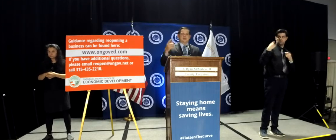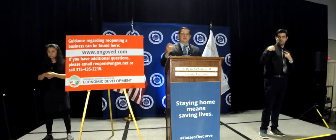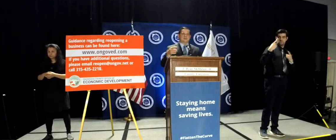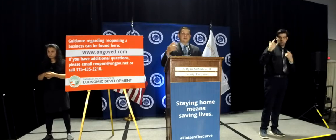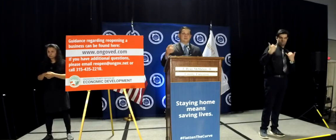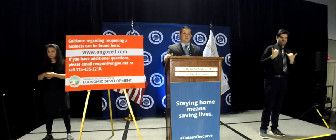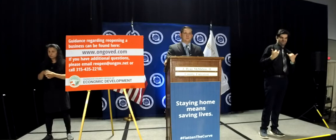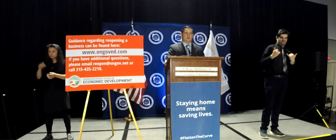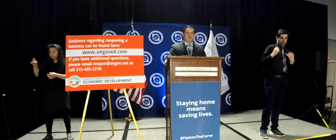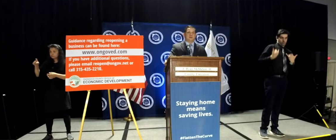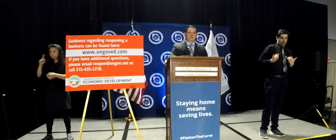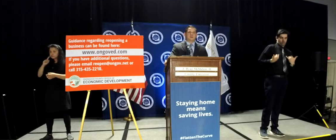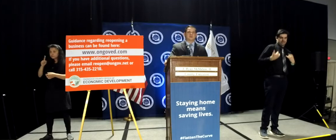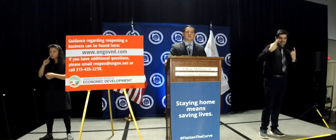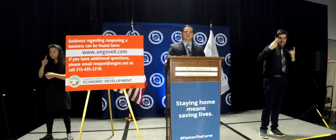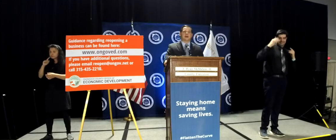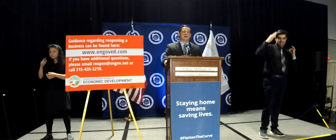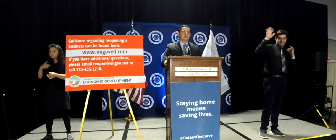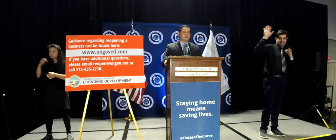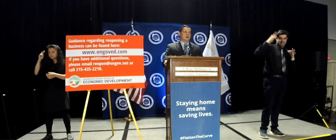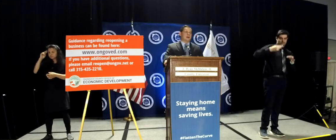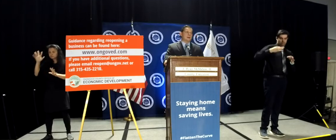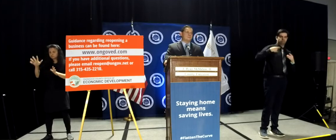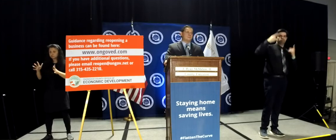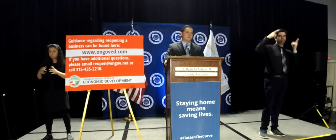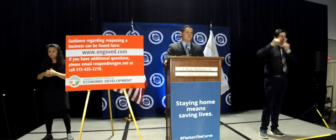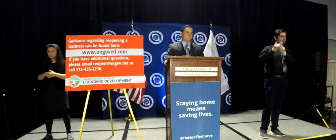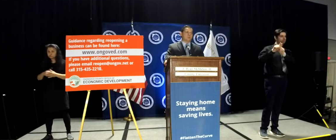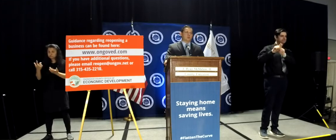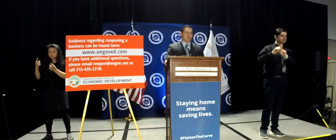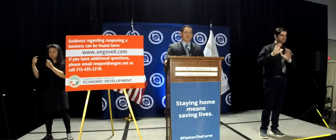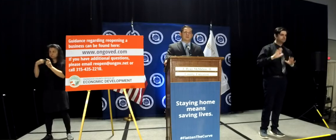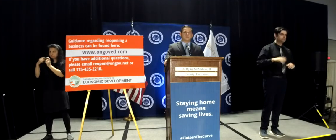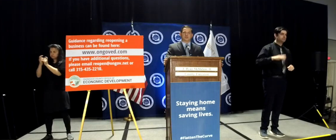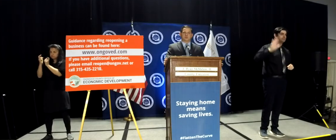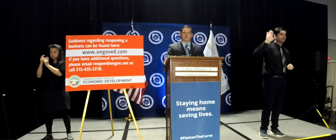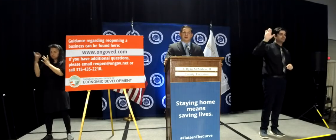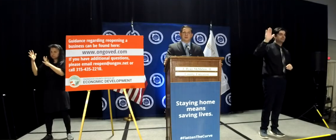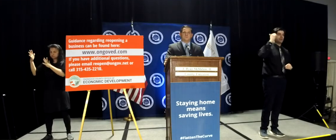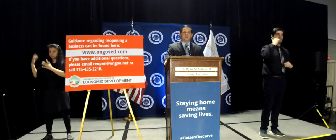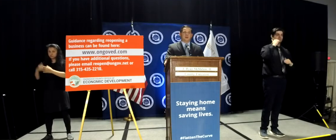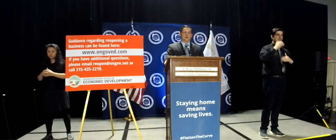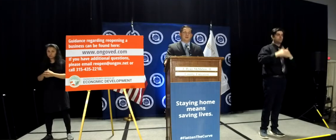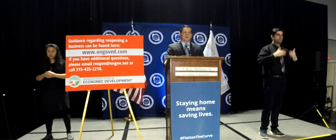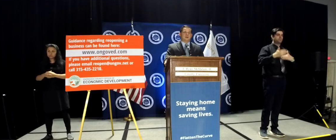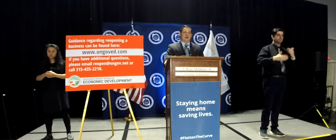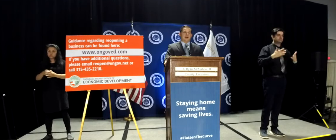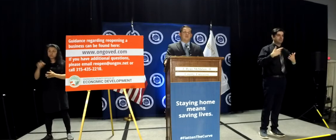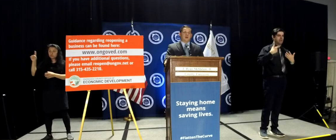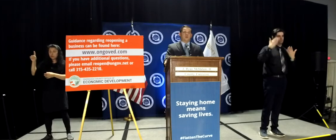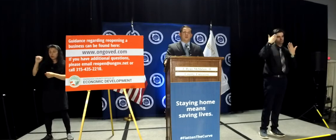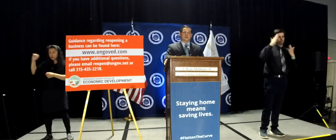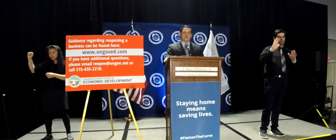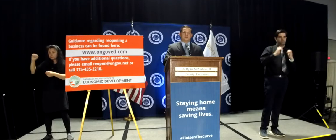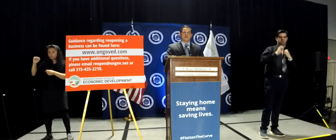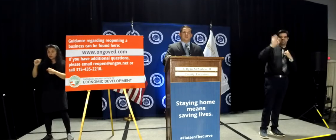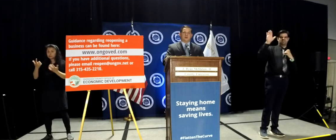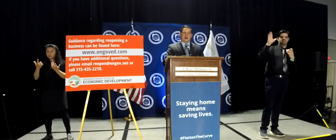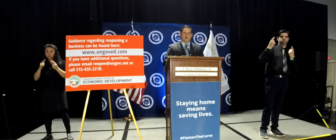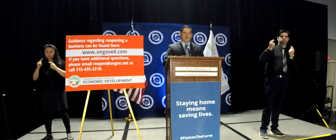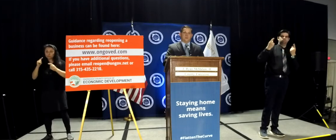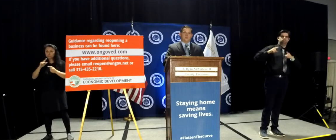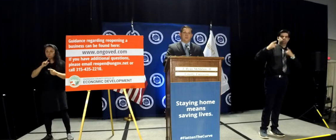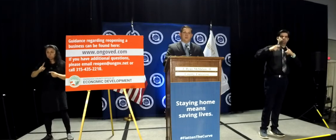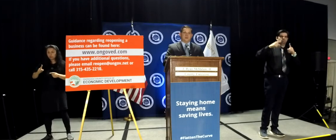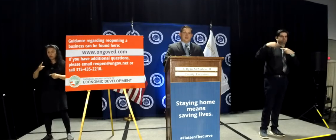daily process. We haven't had discussions like that. But the right decision was made. And I felt we could still get